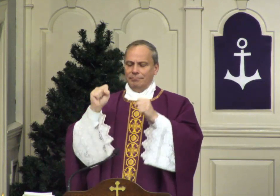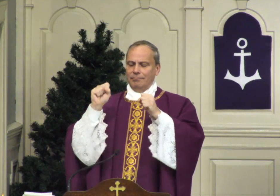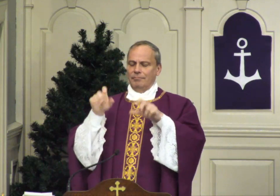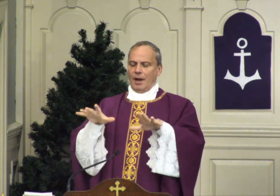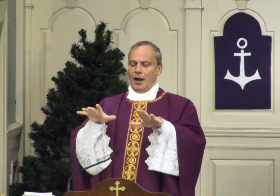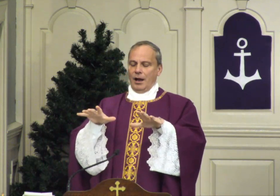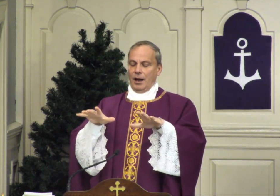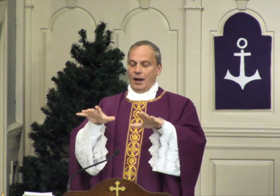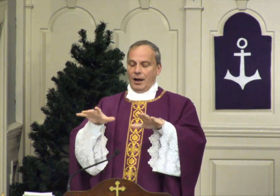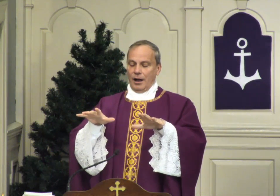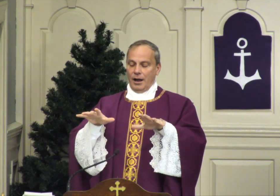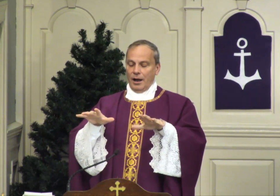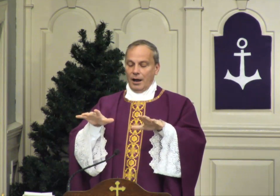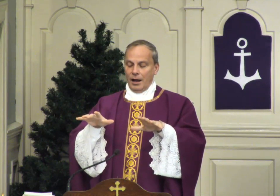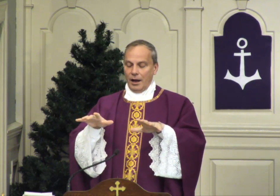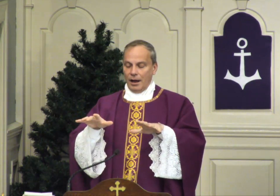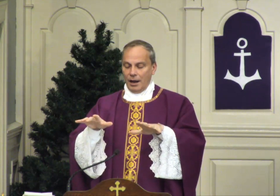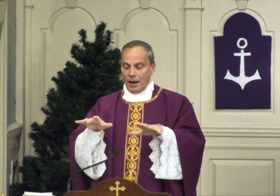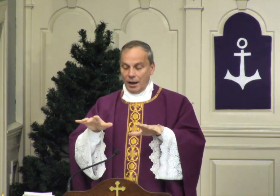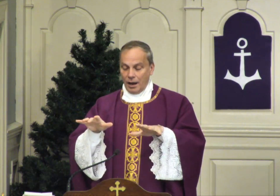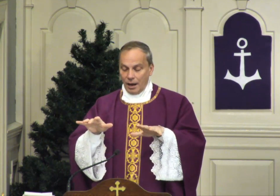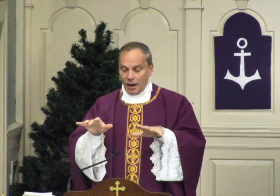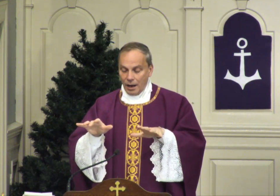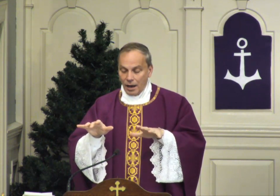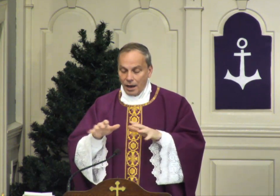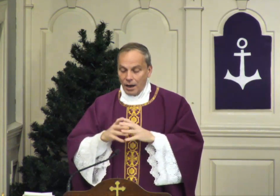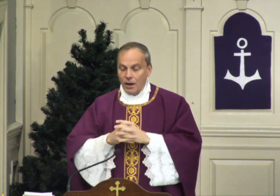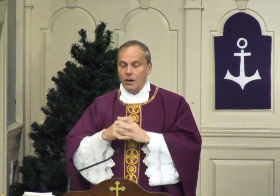and they glorified God.